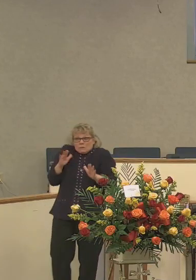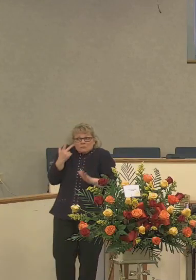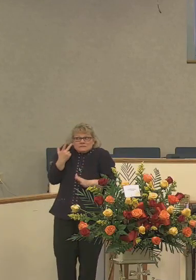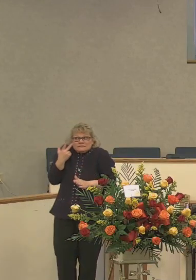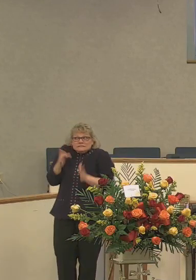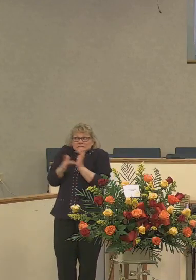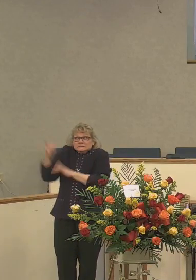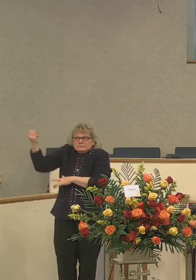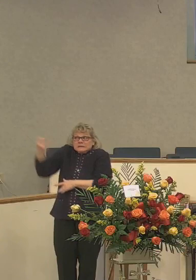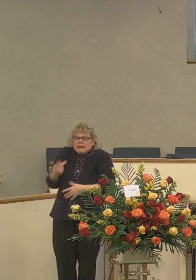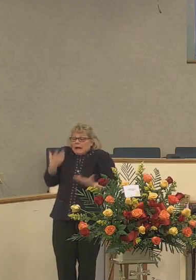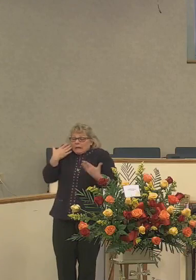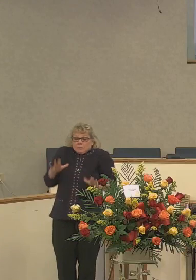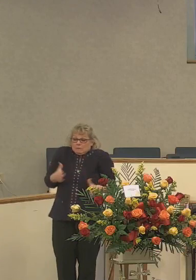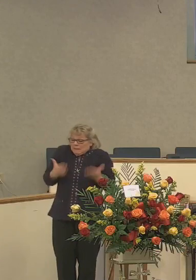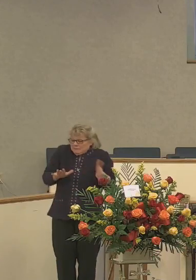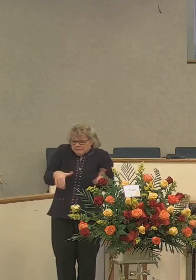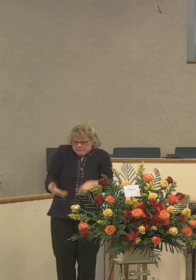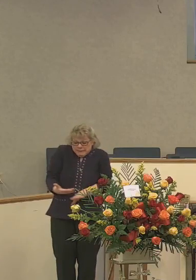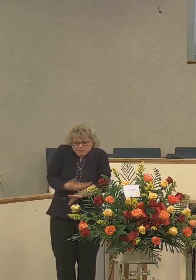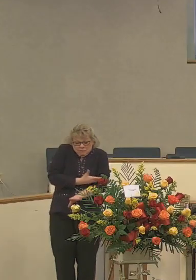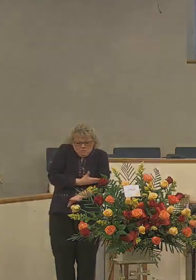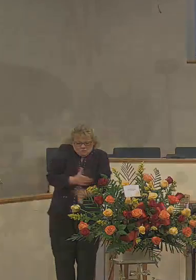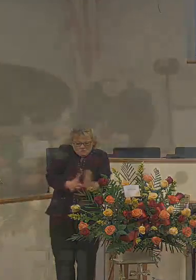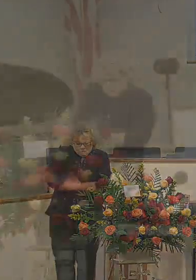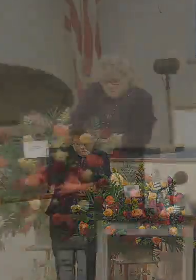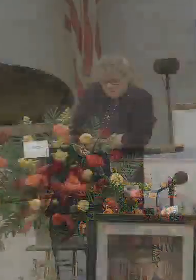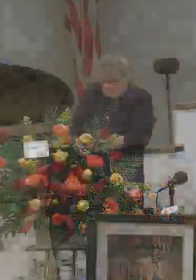back that way.